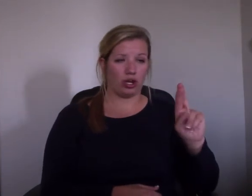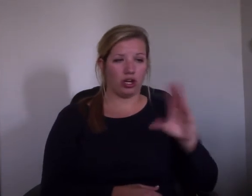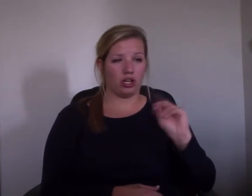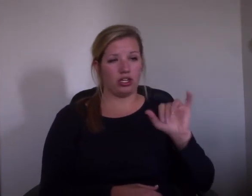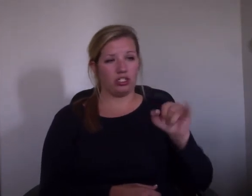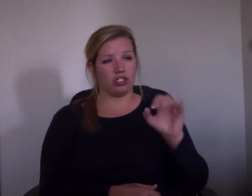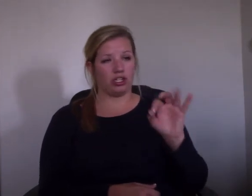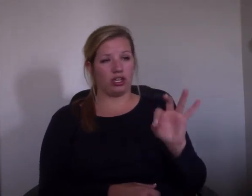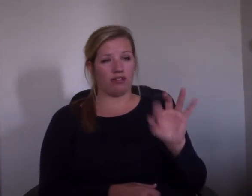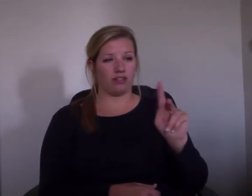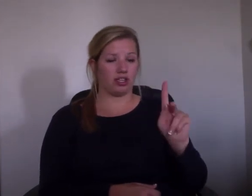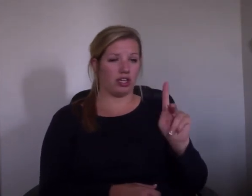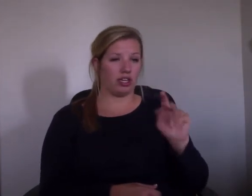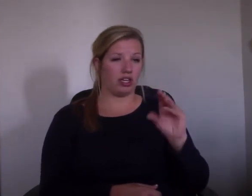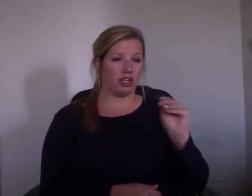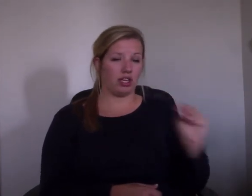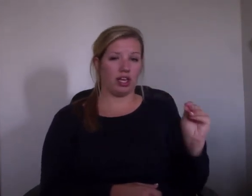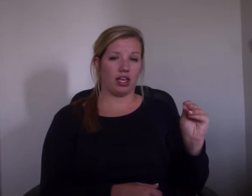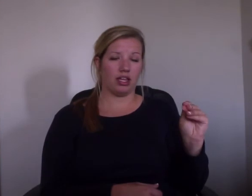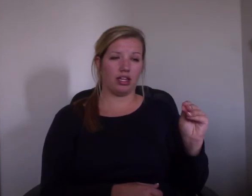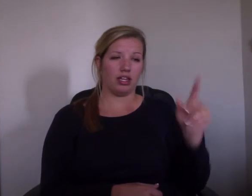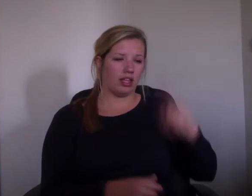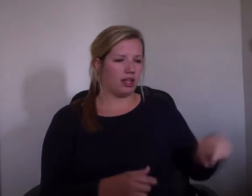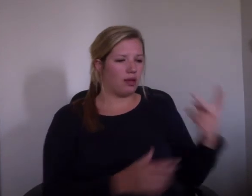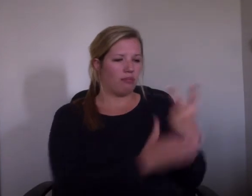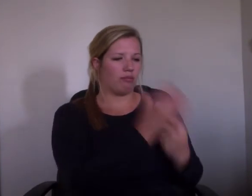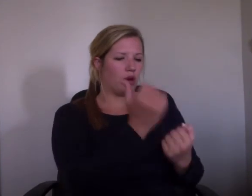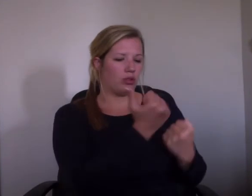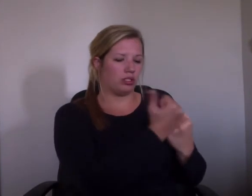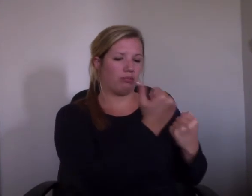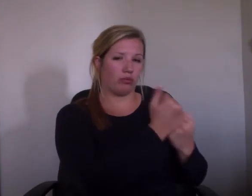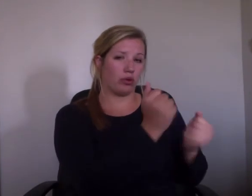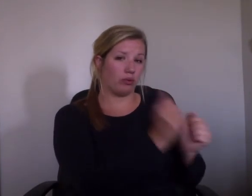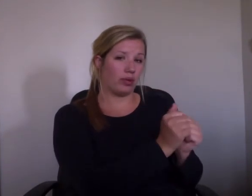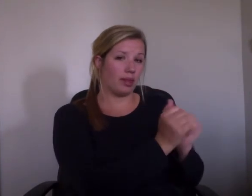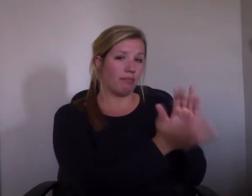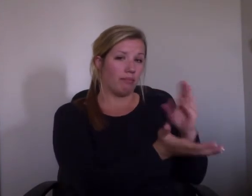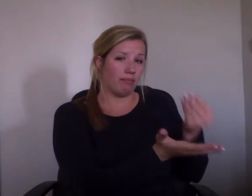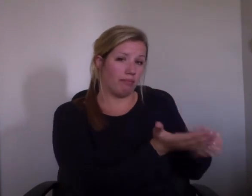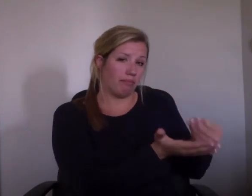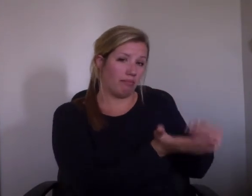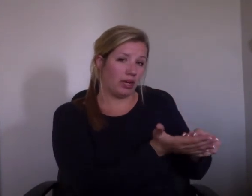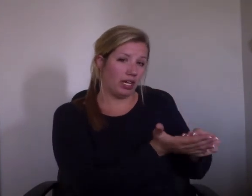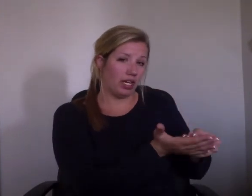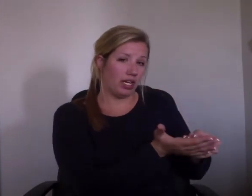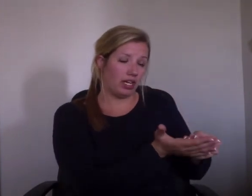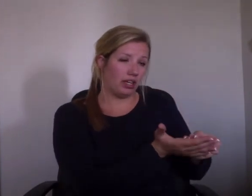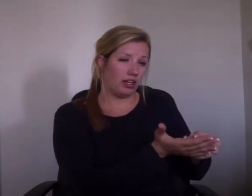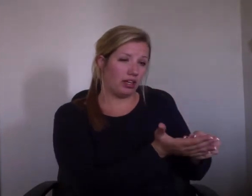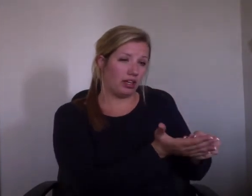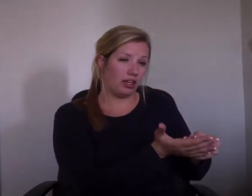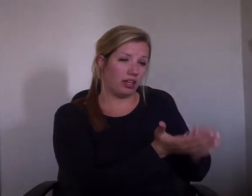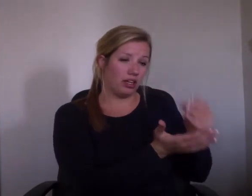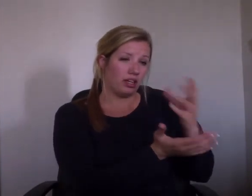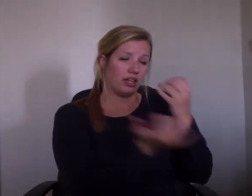being supported by money first, and then training, covert operations. Now, Americans